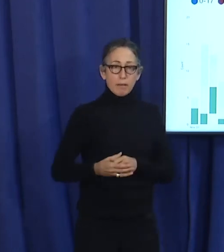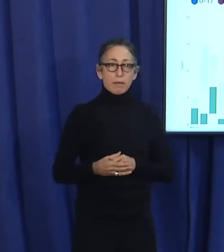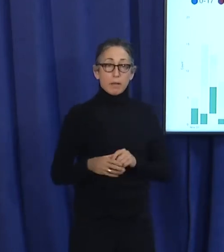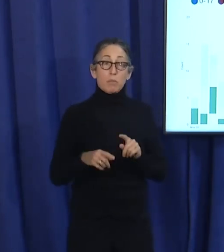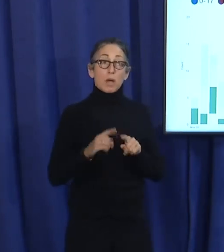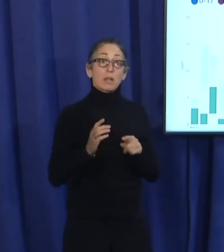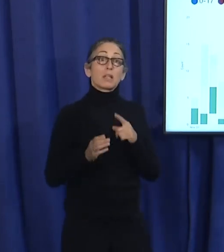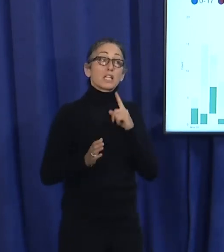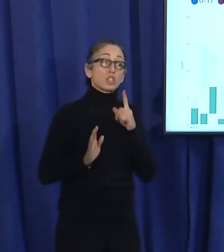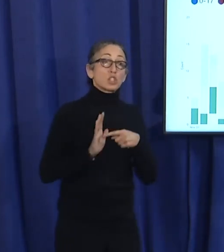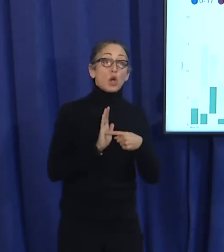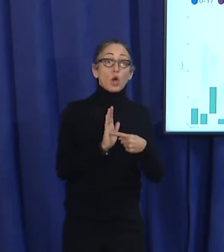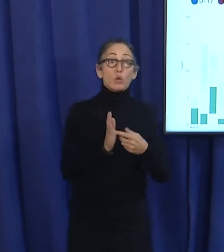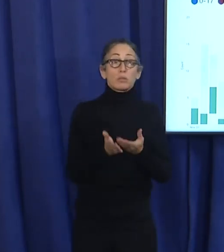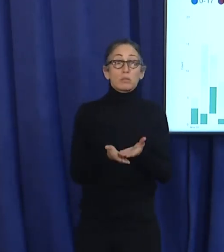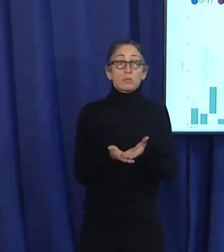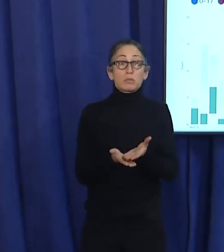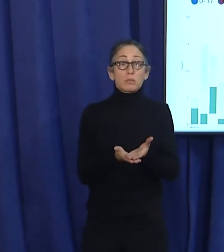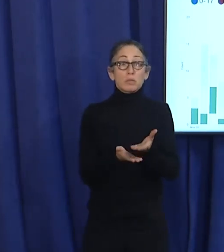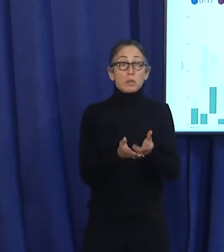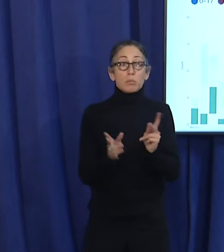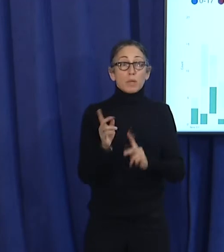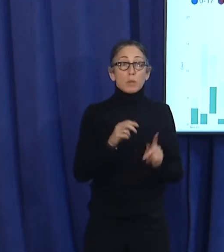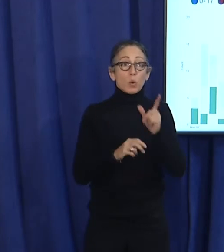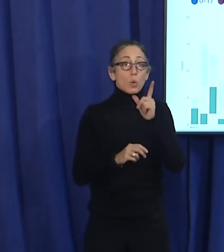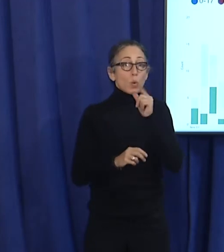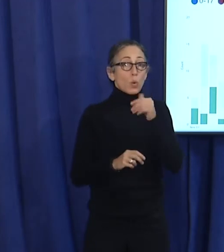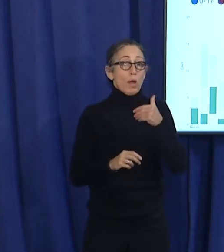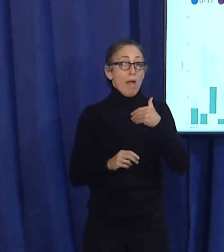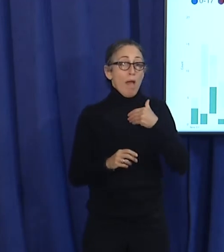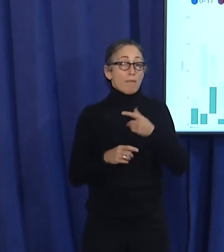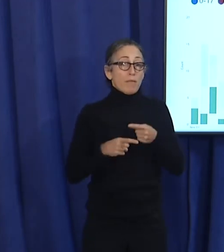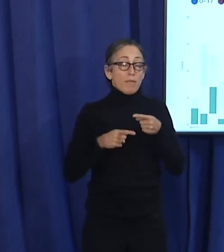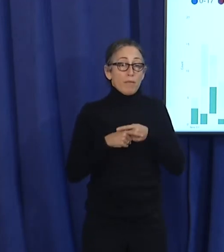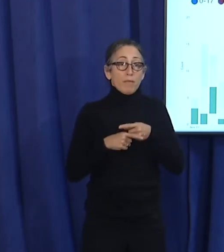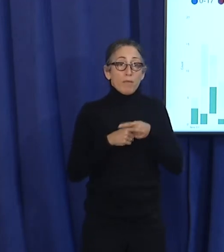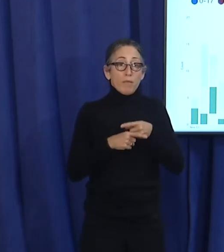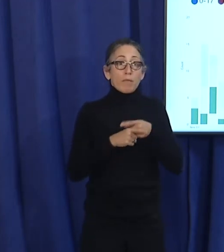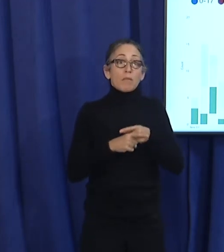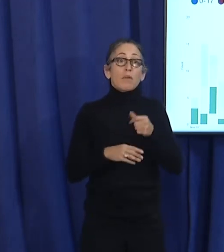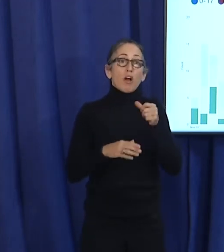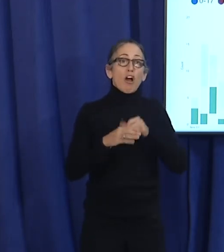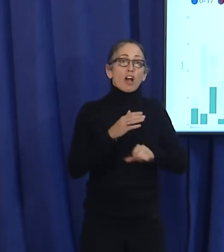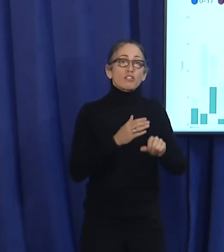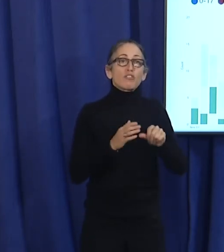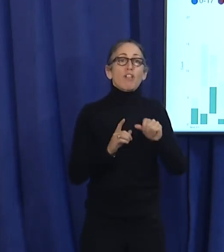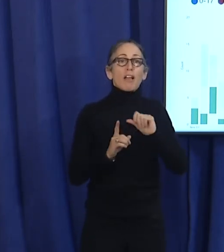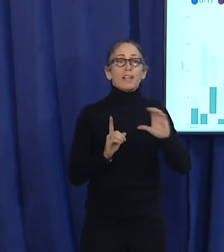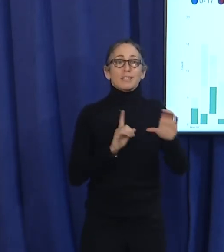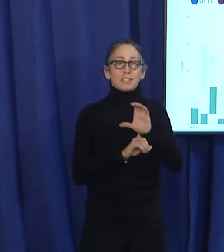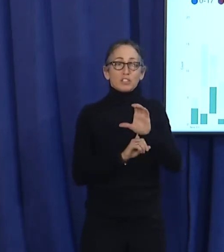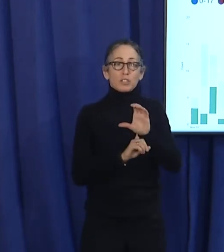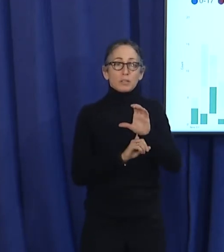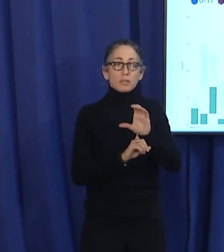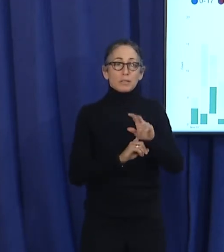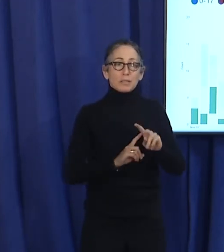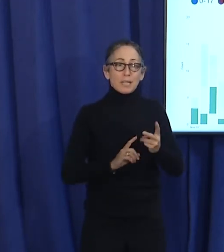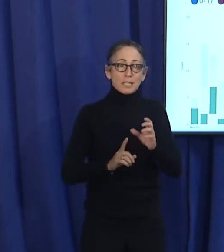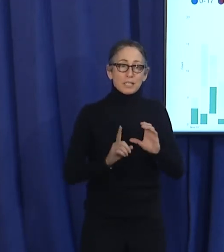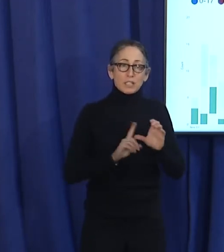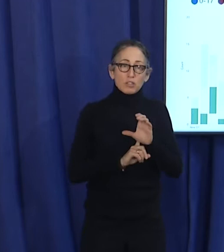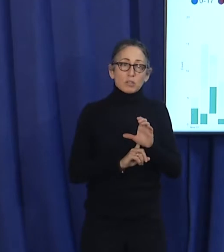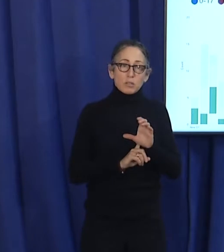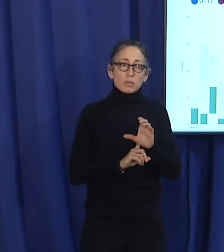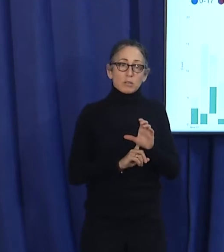does reiterate that people who have underlying conditions, people in their 60s, 70s, and 80s are at highest risk. And so